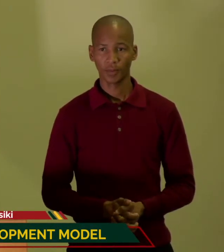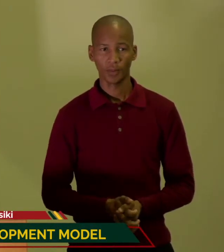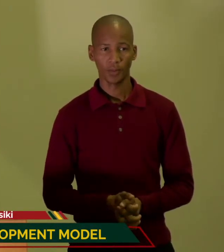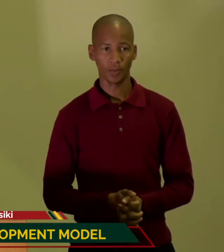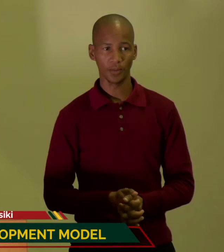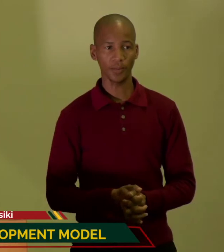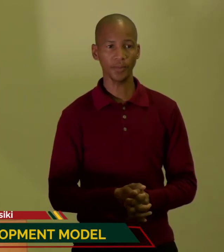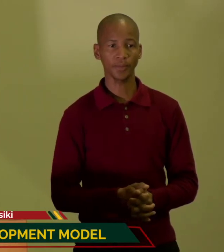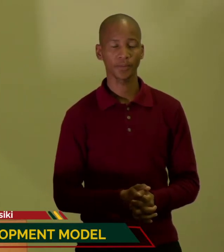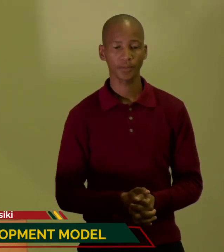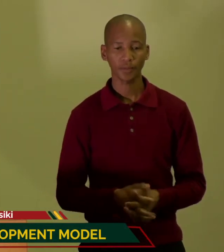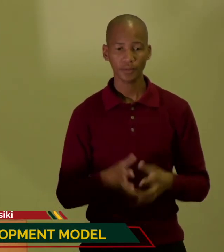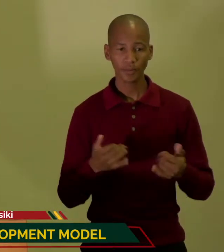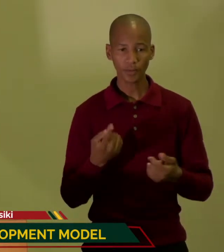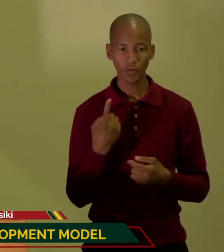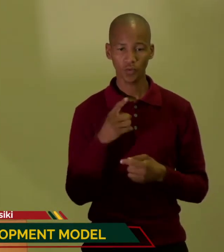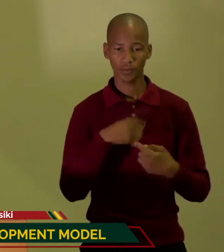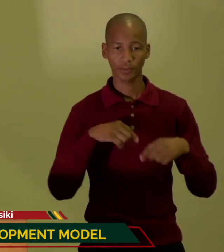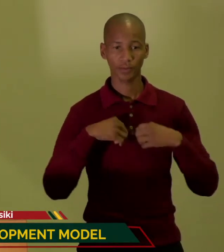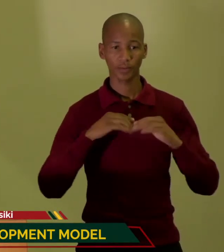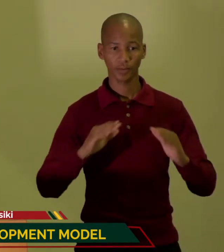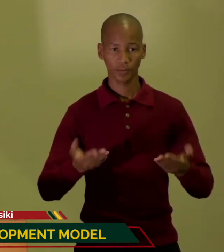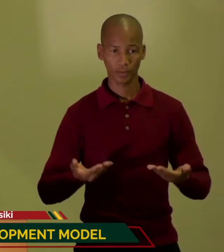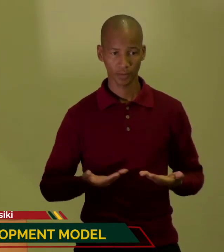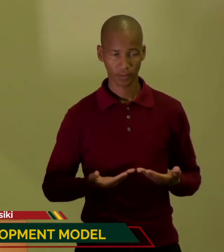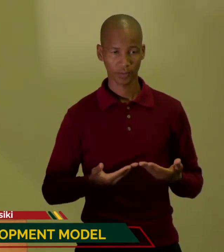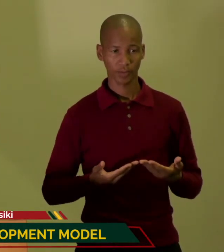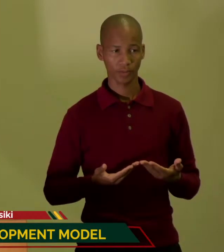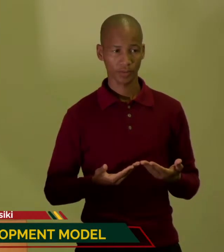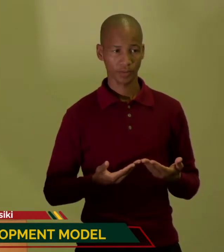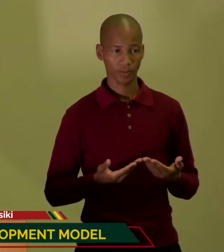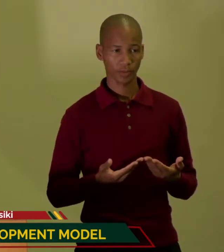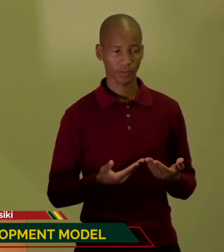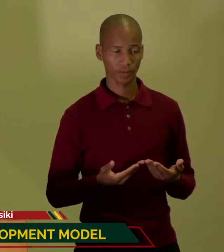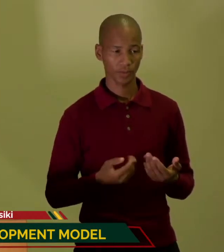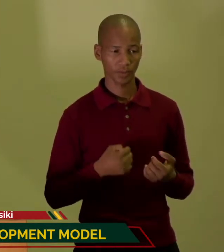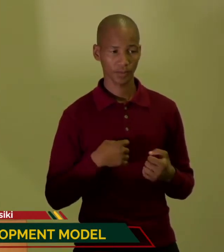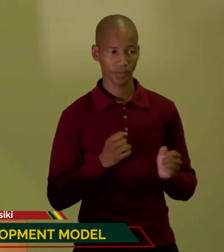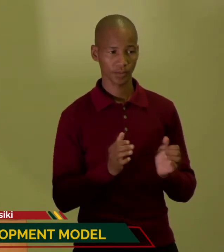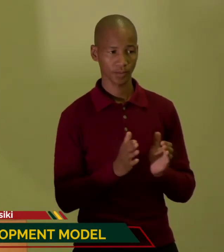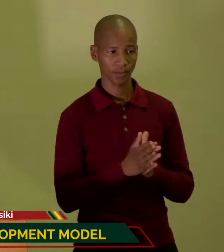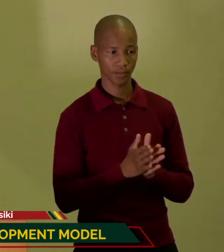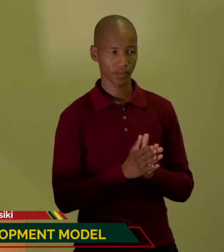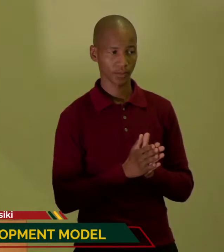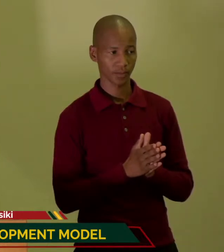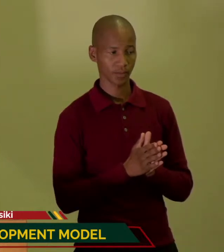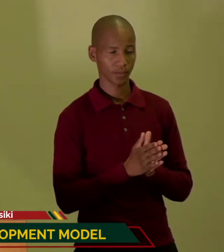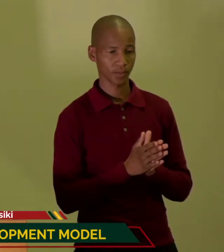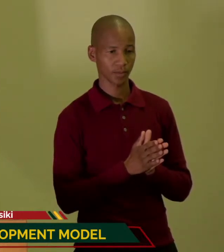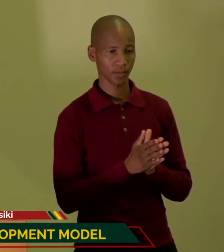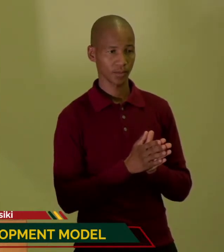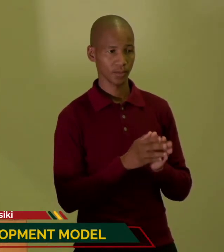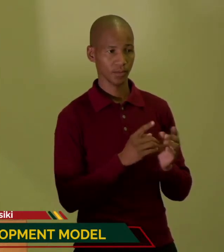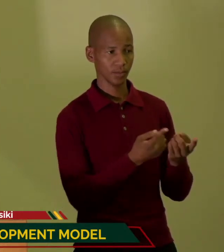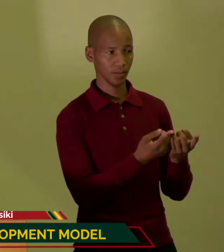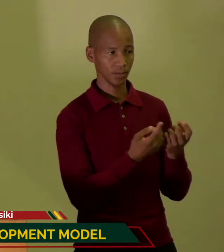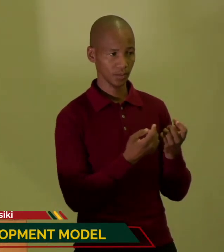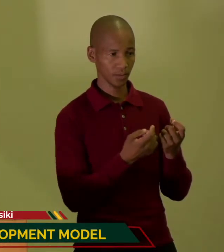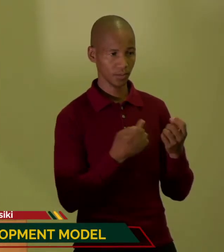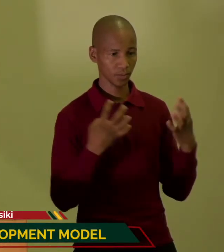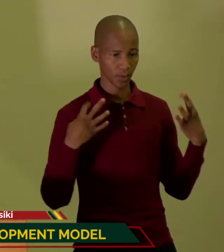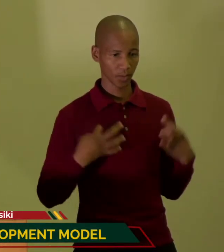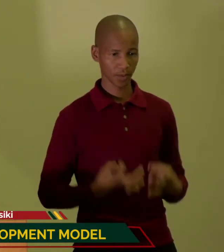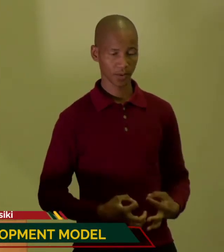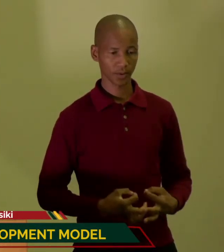into this area, I shall request and call upon the mayor of Inguza